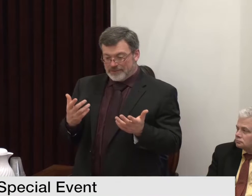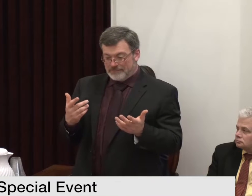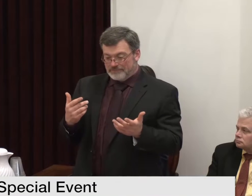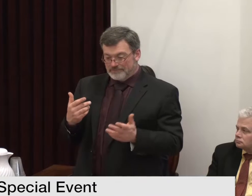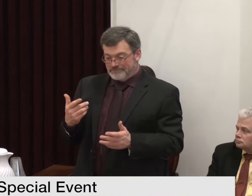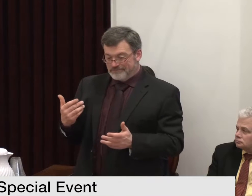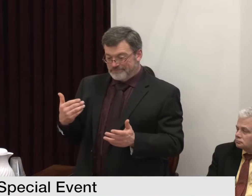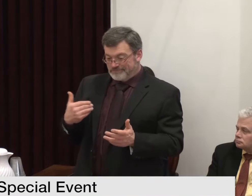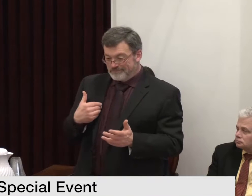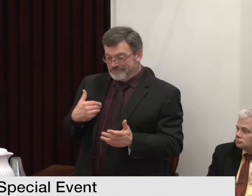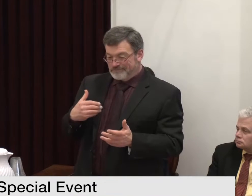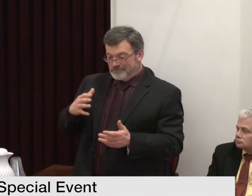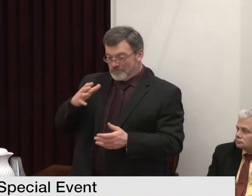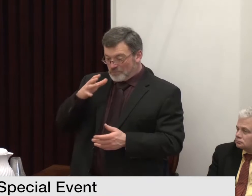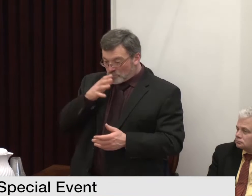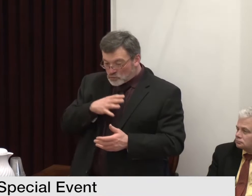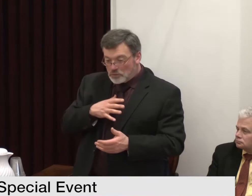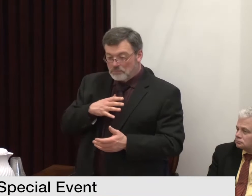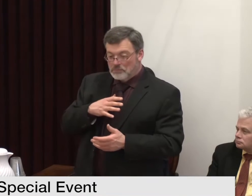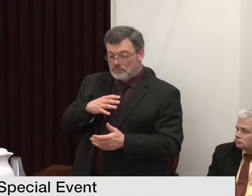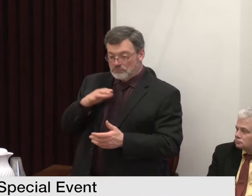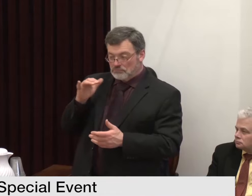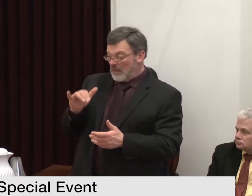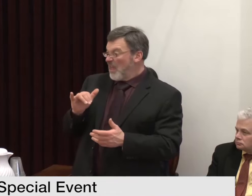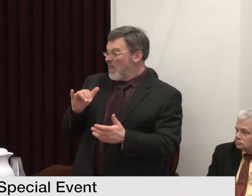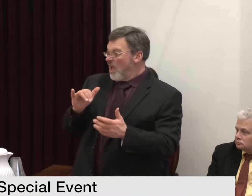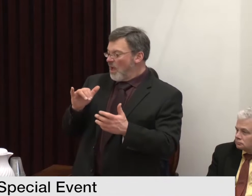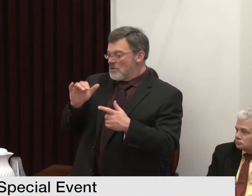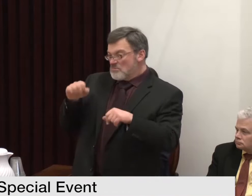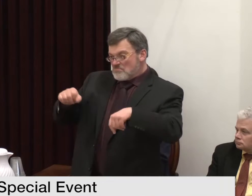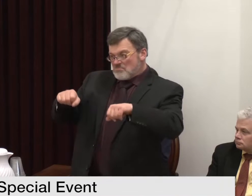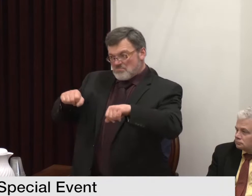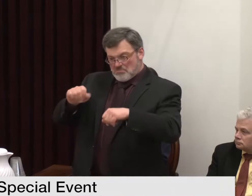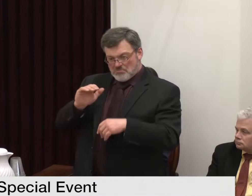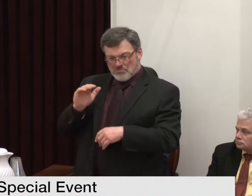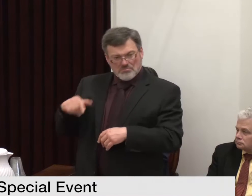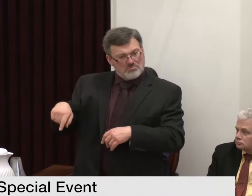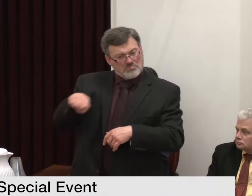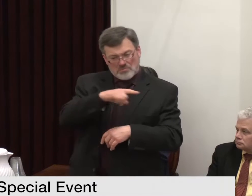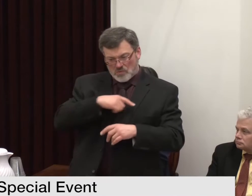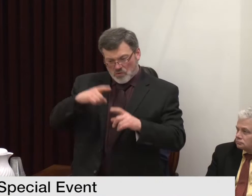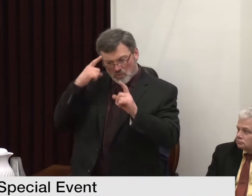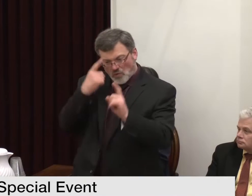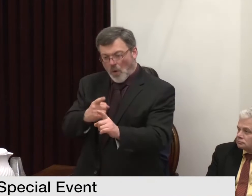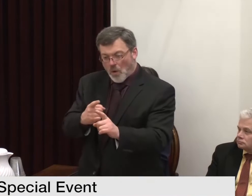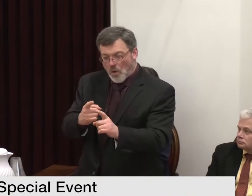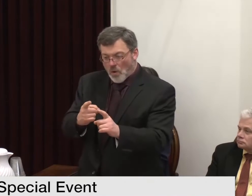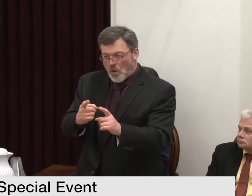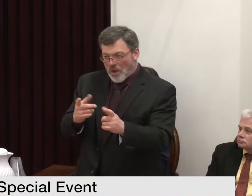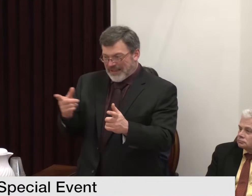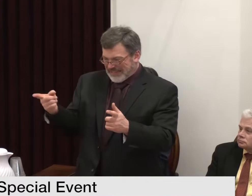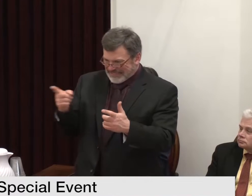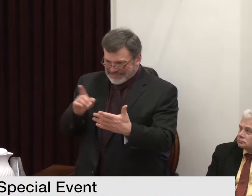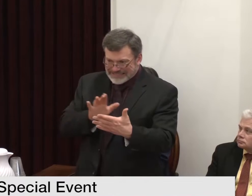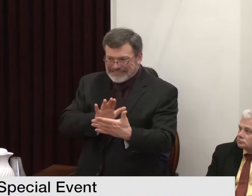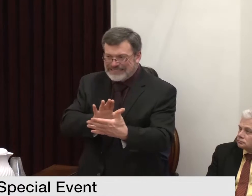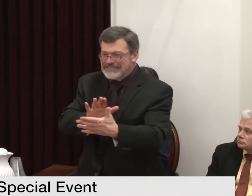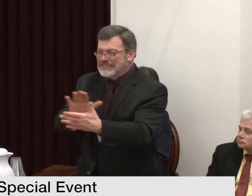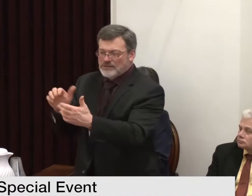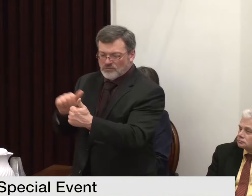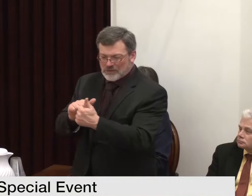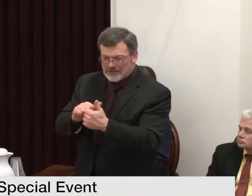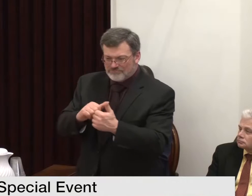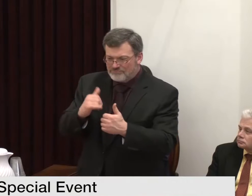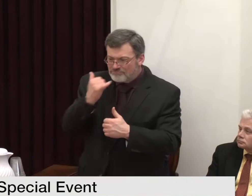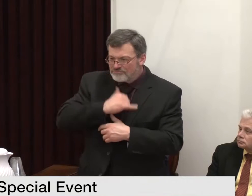well-intentioned, but given what she's seeing on the front lines, asked, at what point